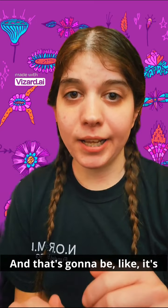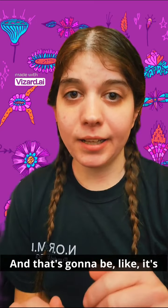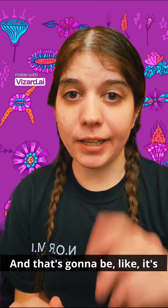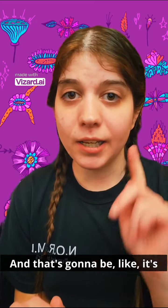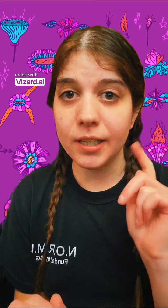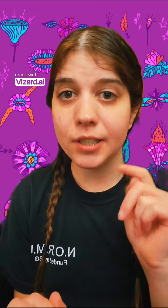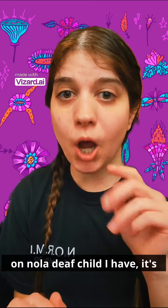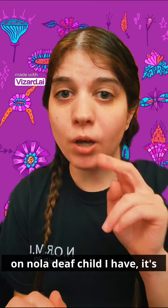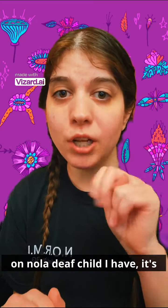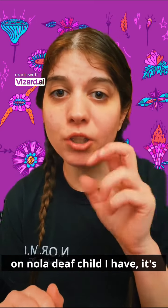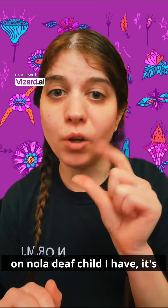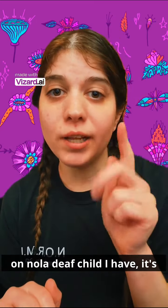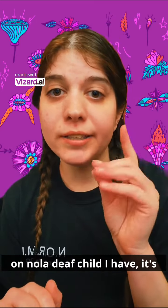like, it's on